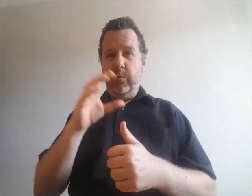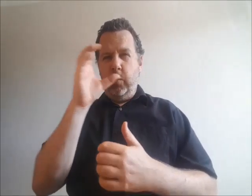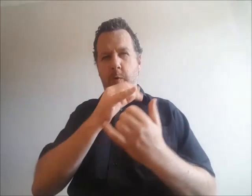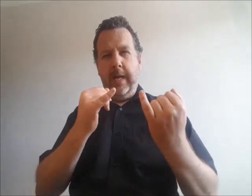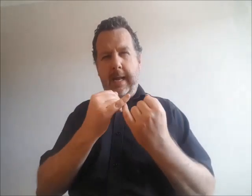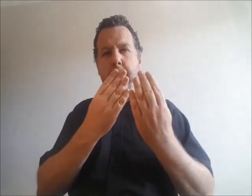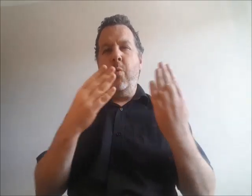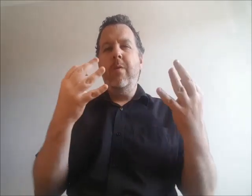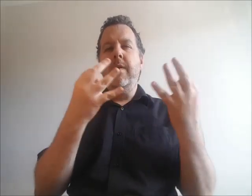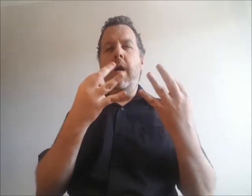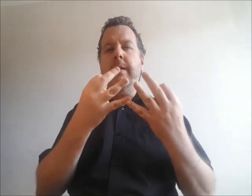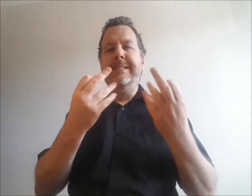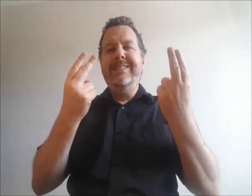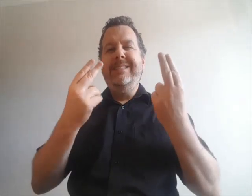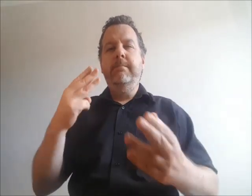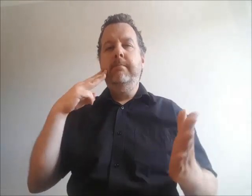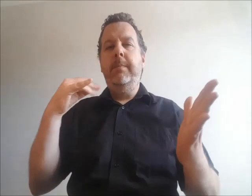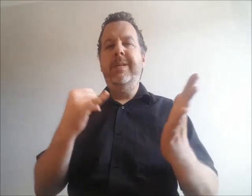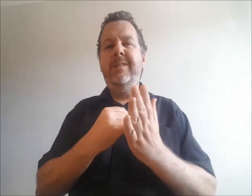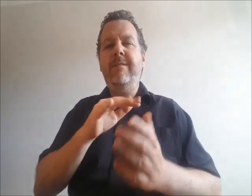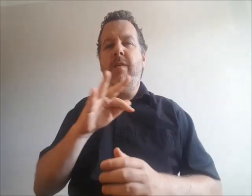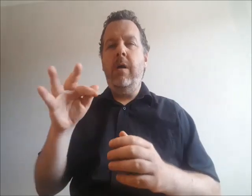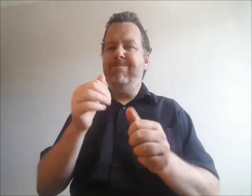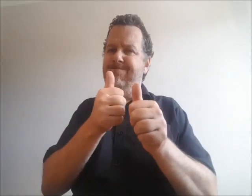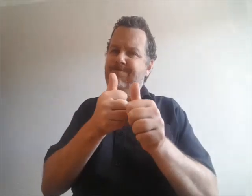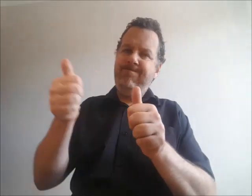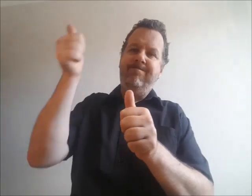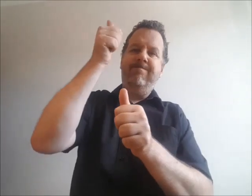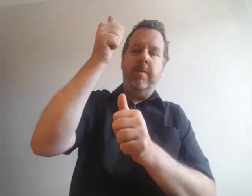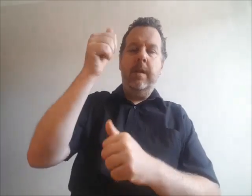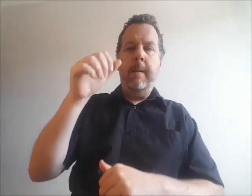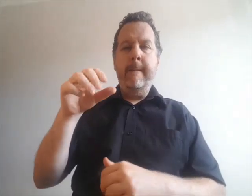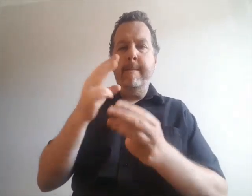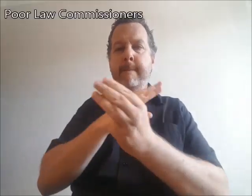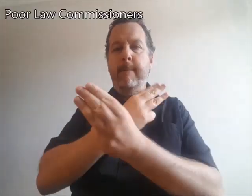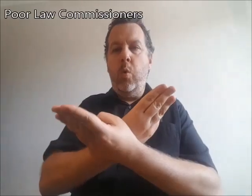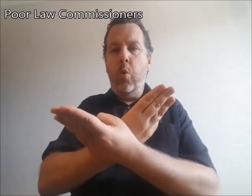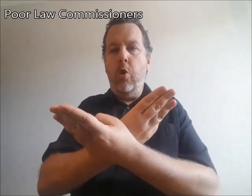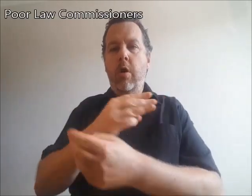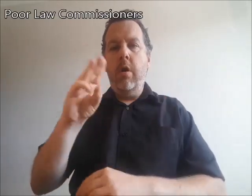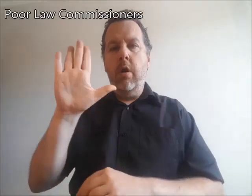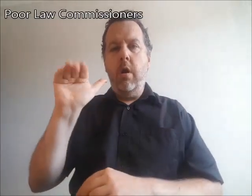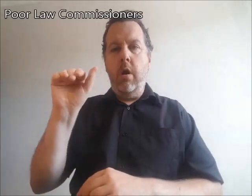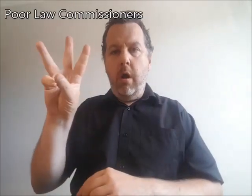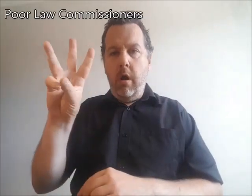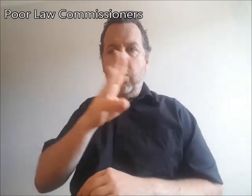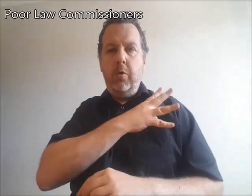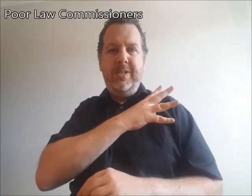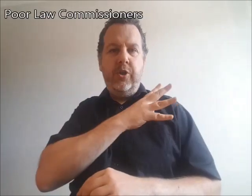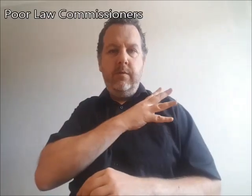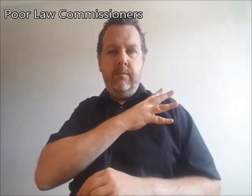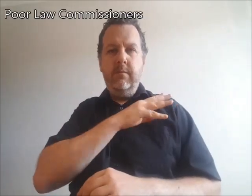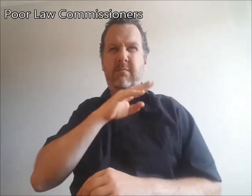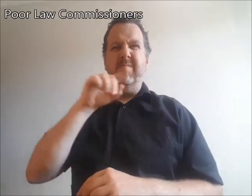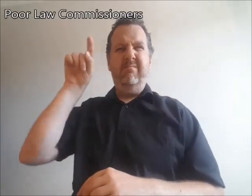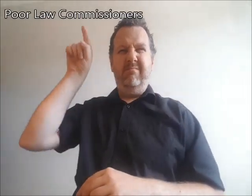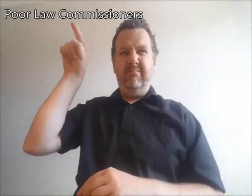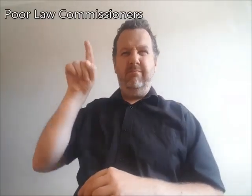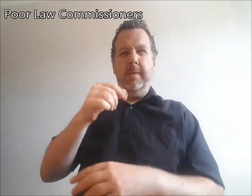Now, it looks like the Board of Guardians needed permission first from their superior body, which was the Poor Law Commissioners. They would have